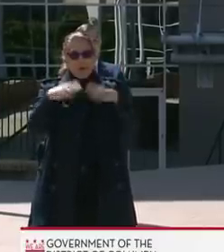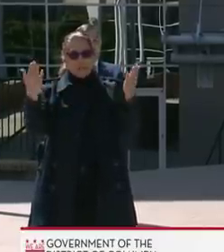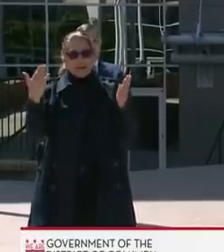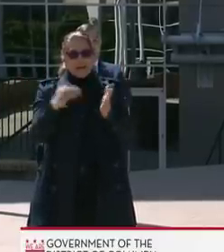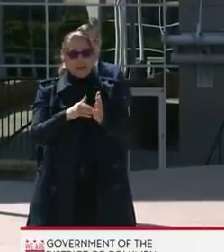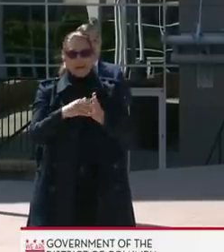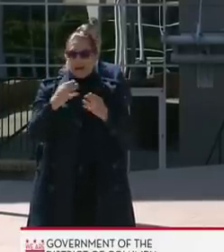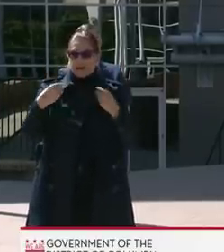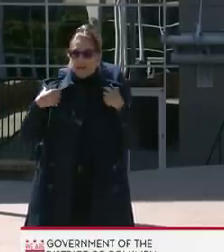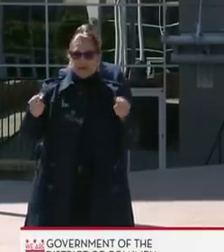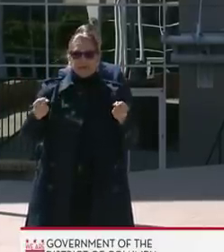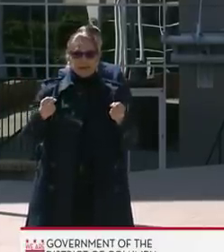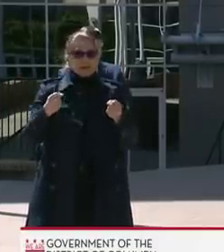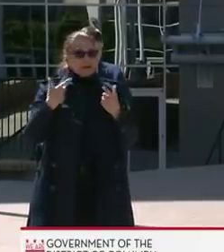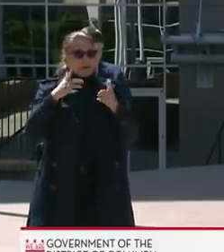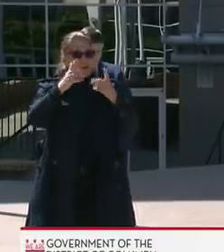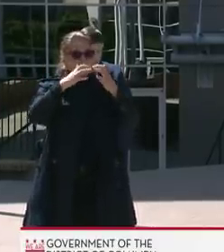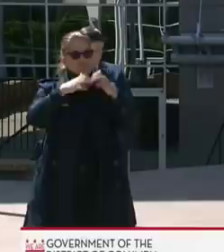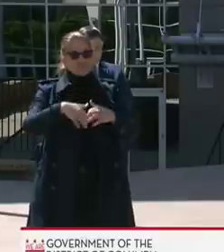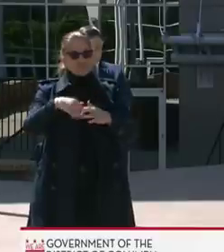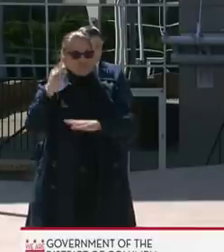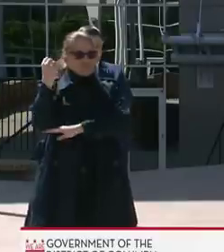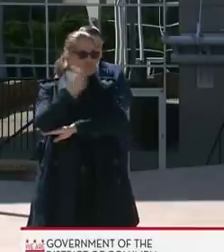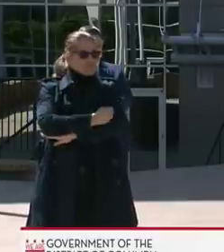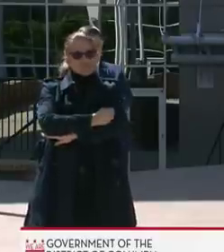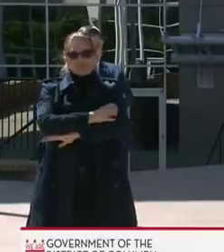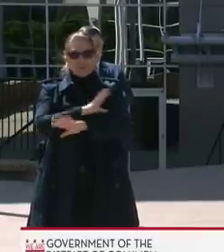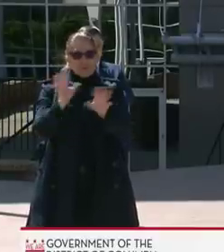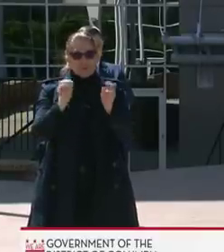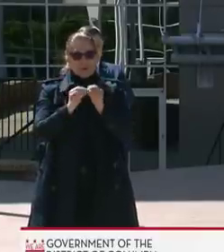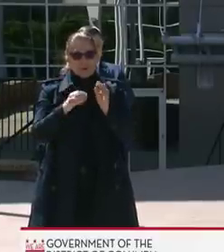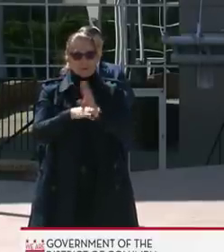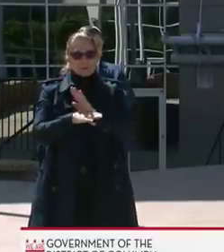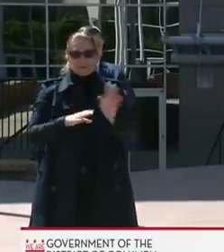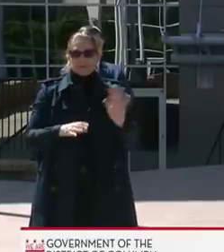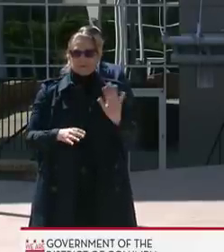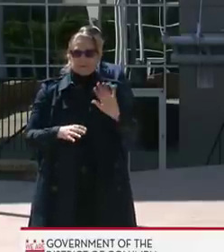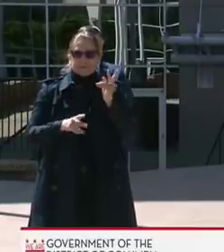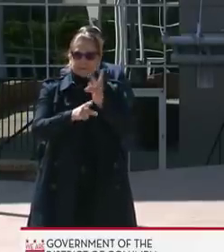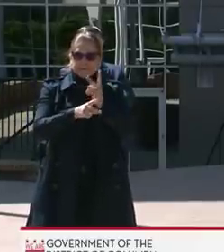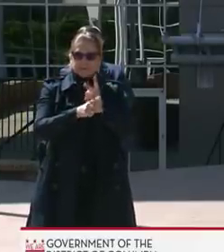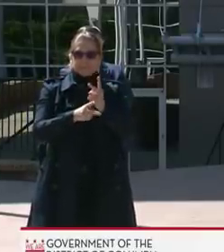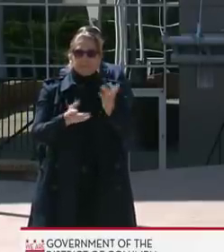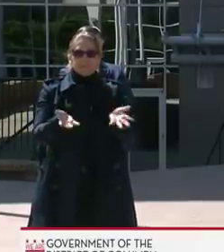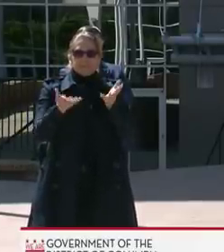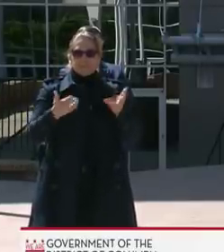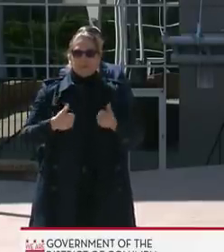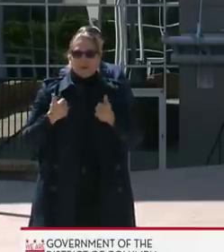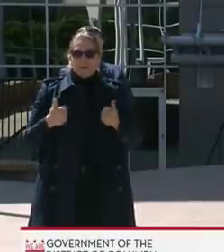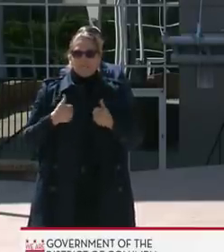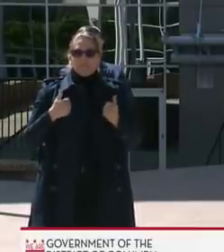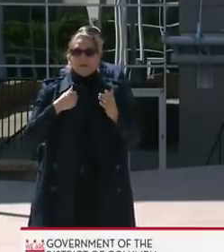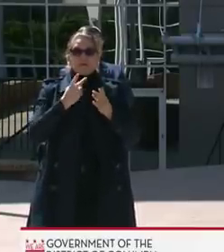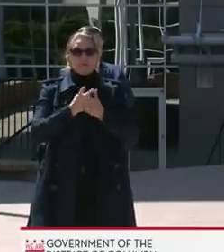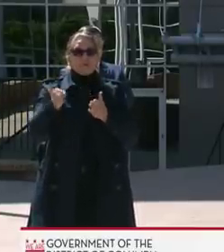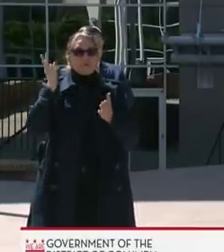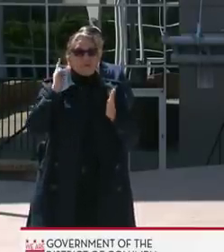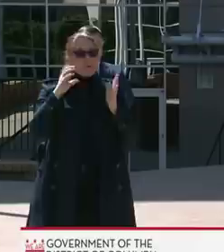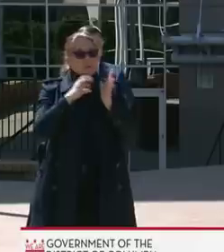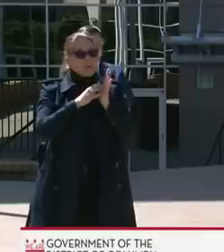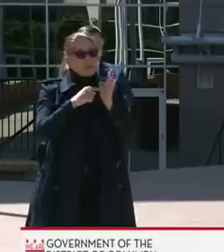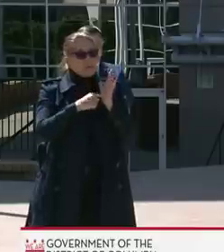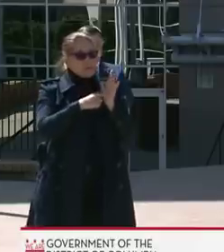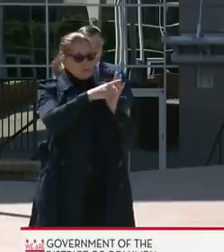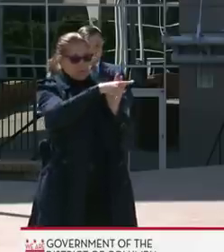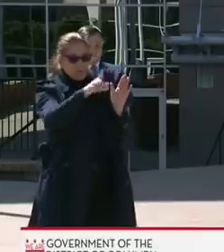in the legislation 2 weeks ago. I can tell you there was a provision that was in the draft. Nobody asked about it today, but was in the draft that circulated on Thursday